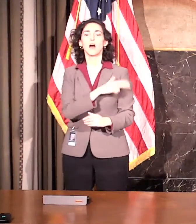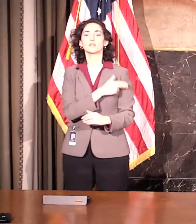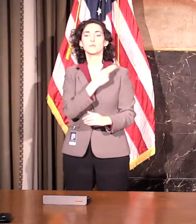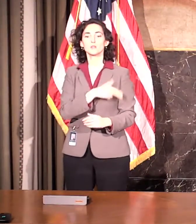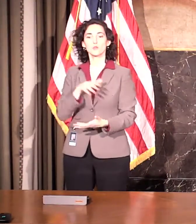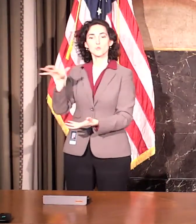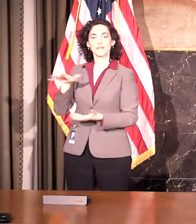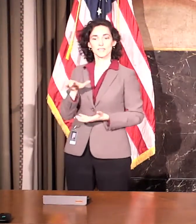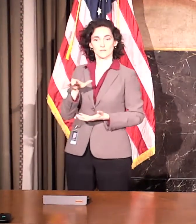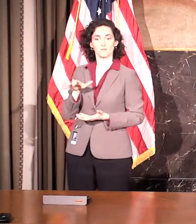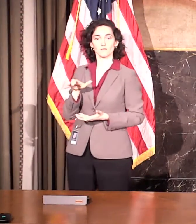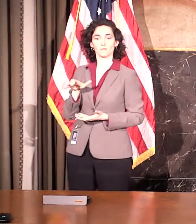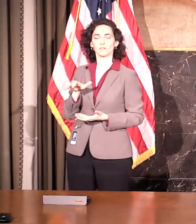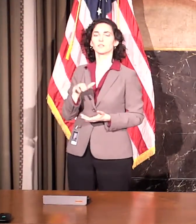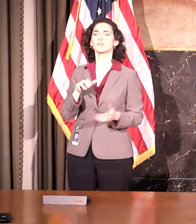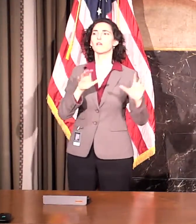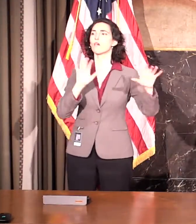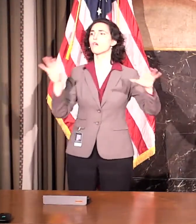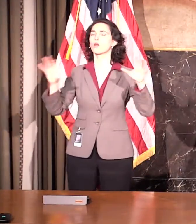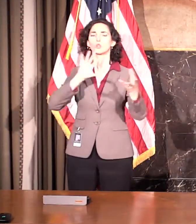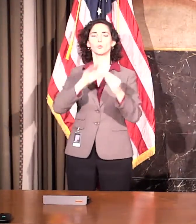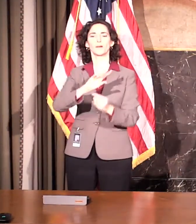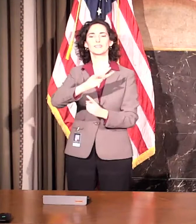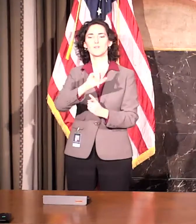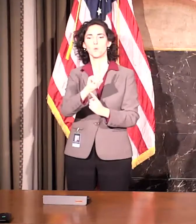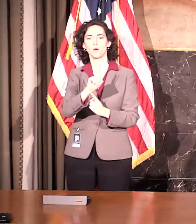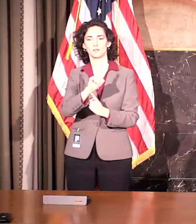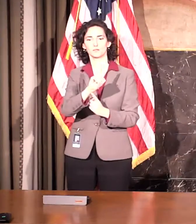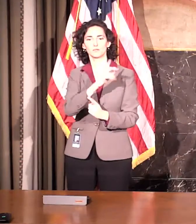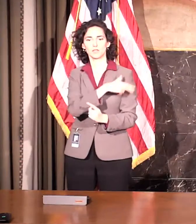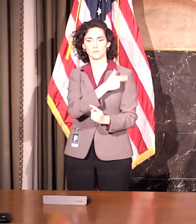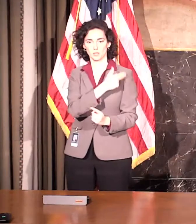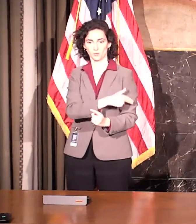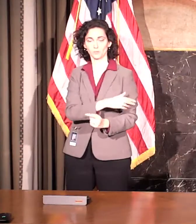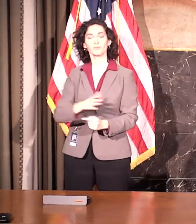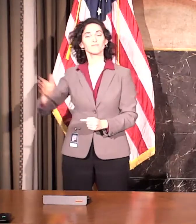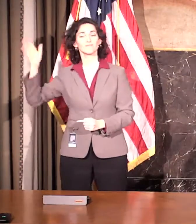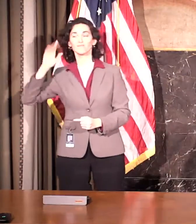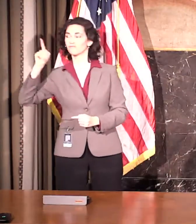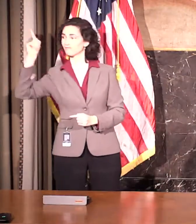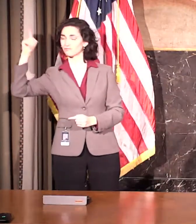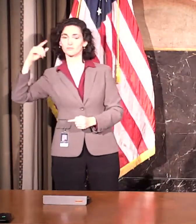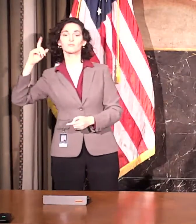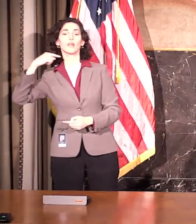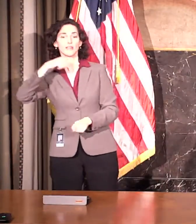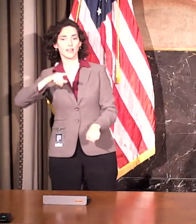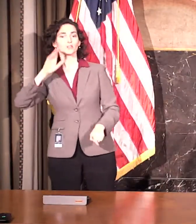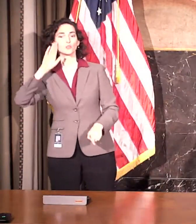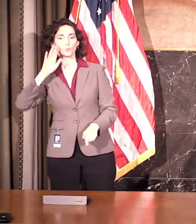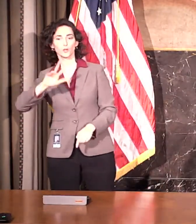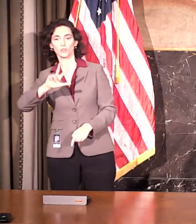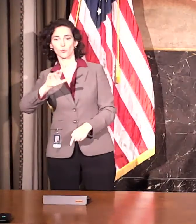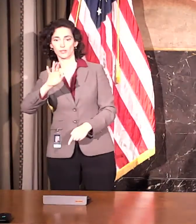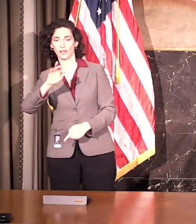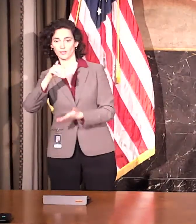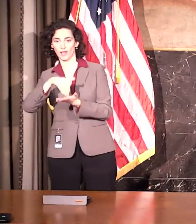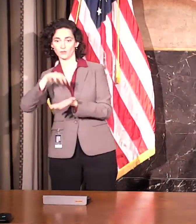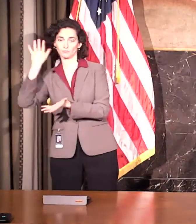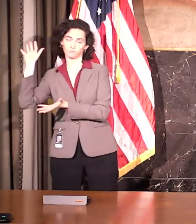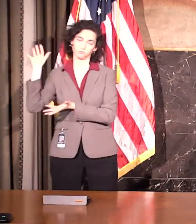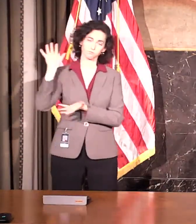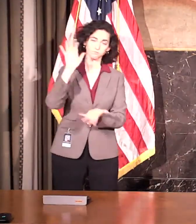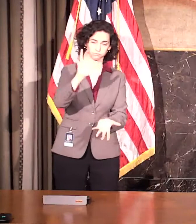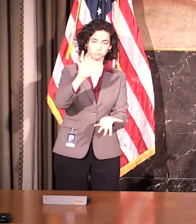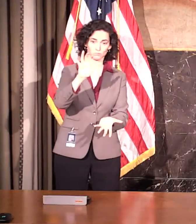week. We did receive the full first week's allocation of 39,000 doses. Those doses came in on Monday,